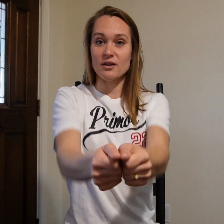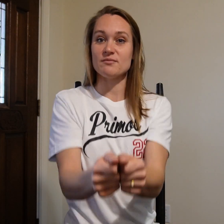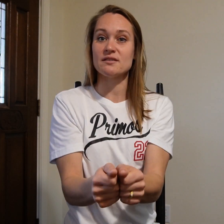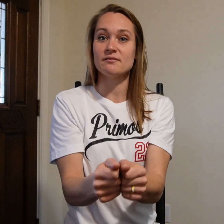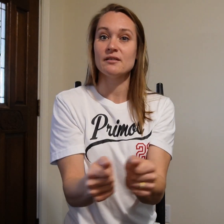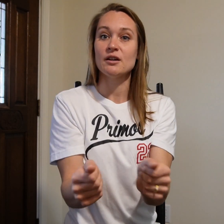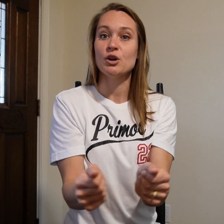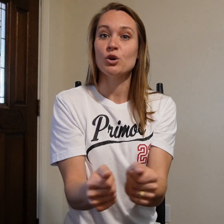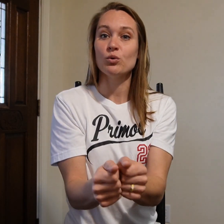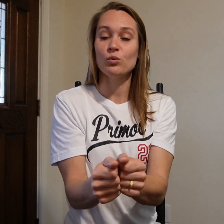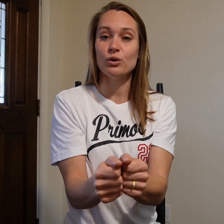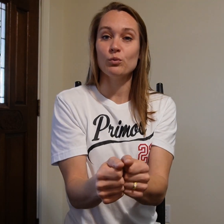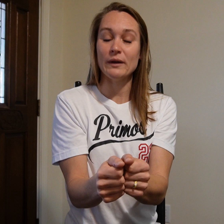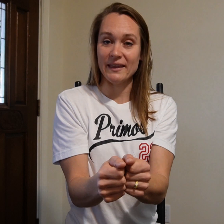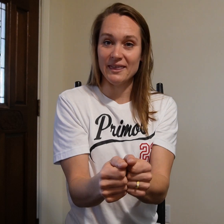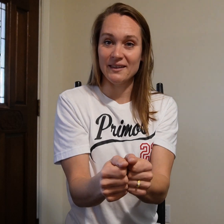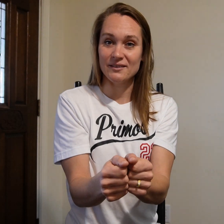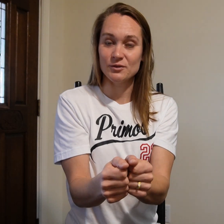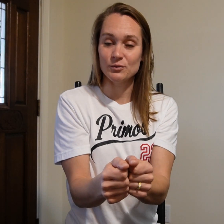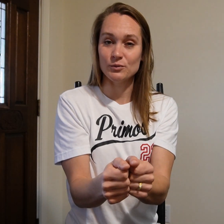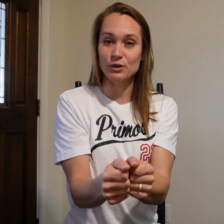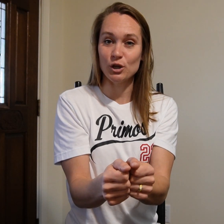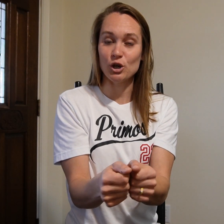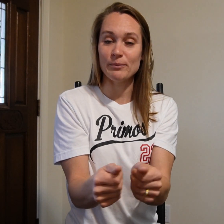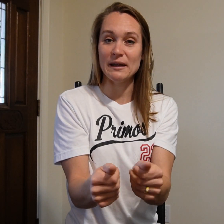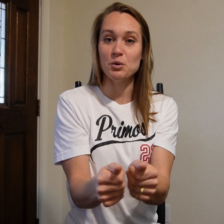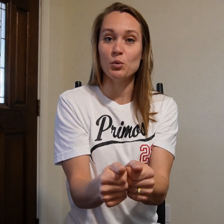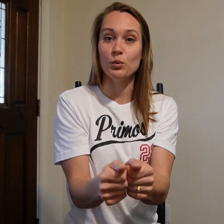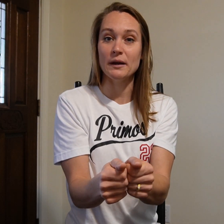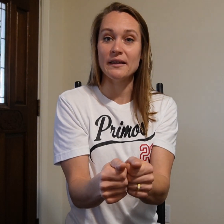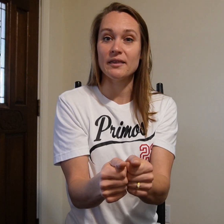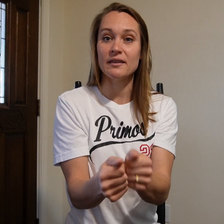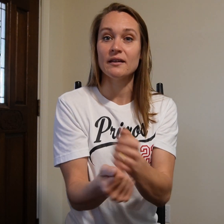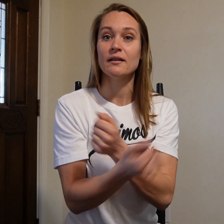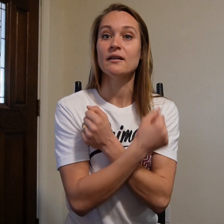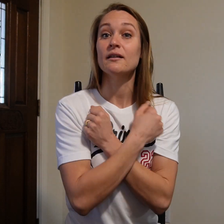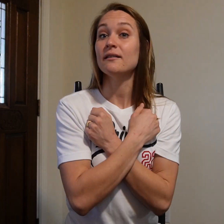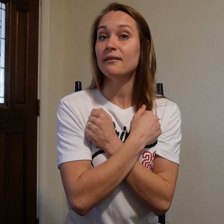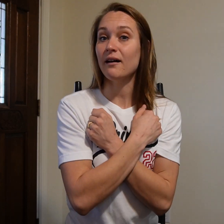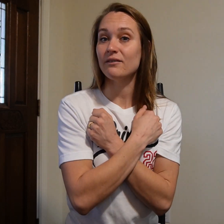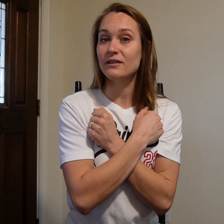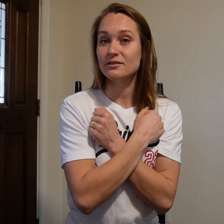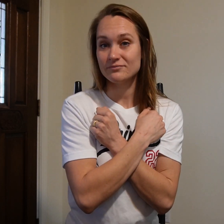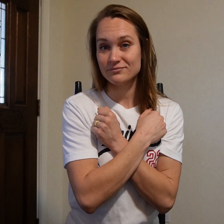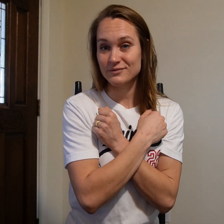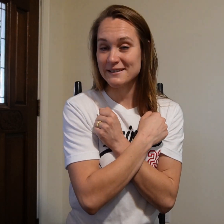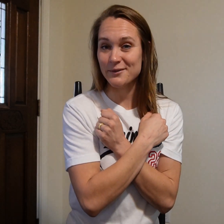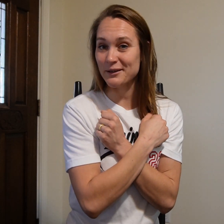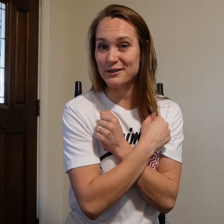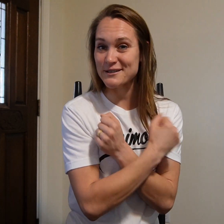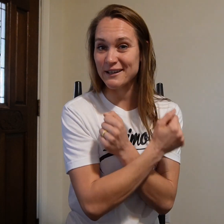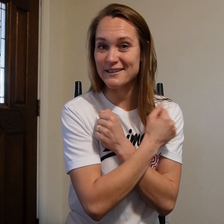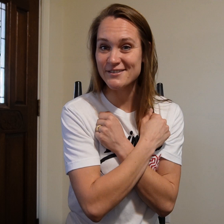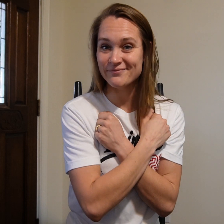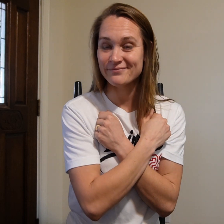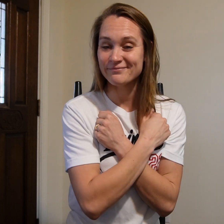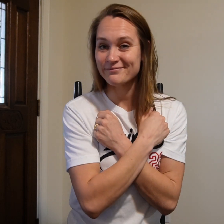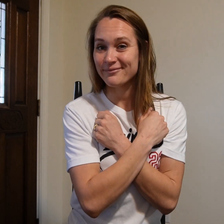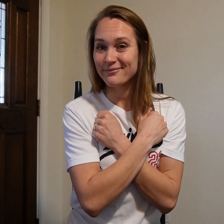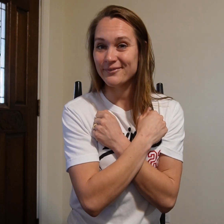thumbs. With. Would look on me with love. Just like we learned as kids.